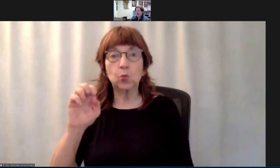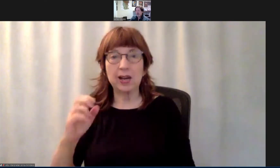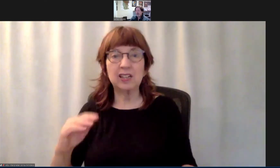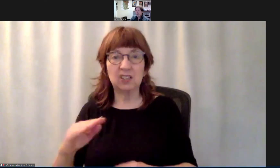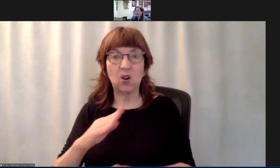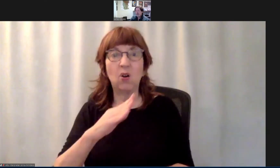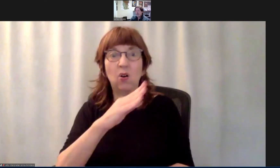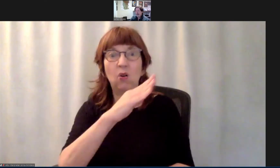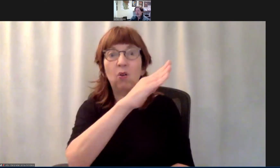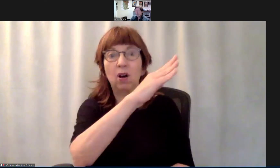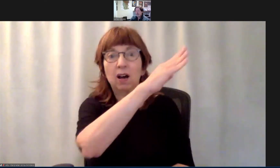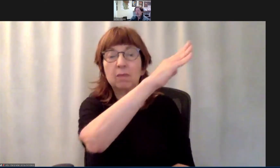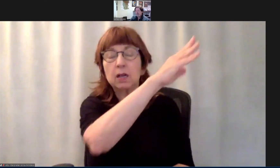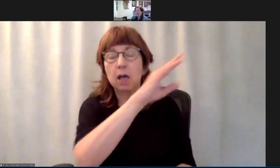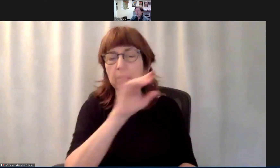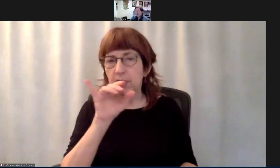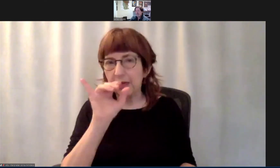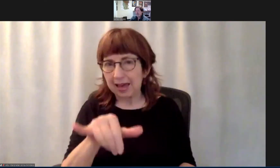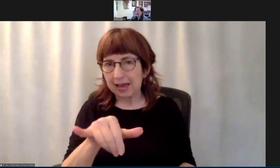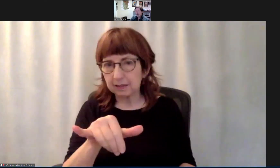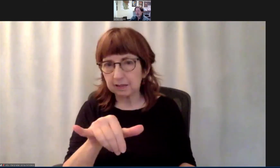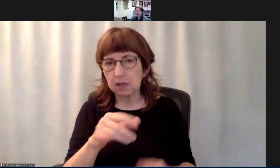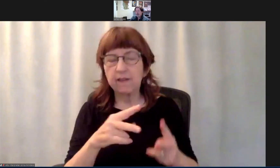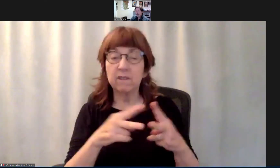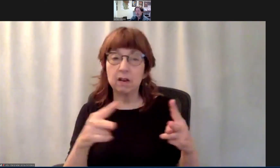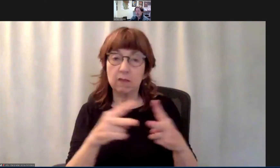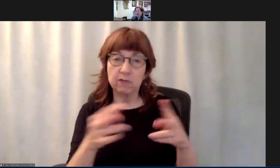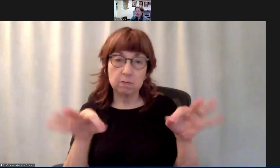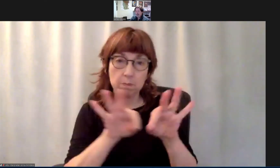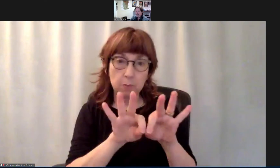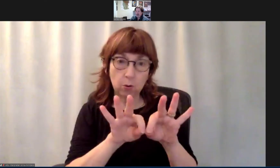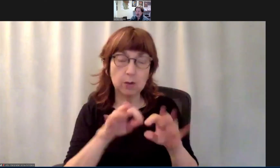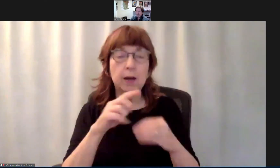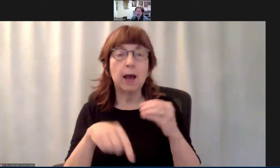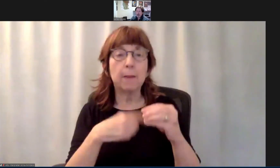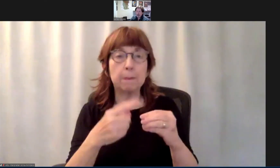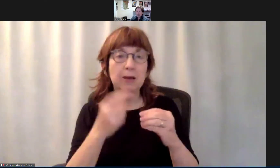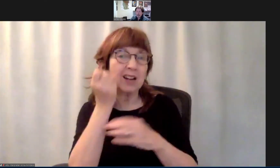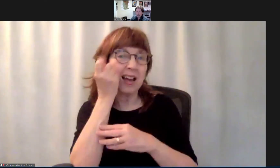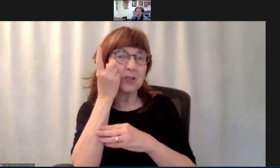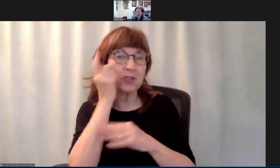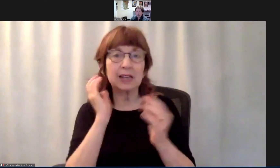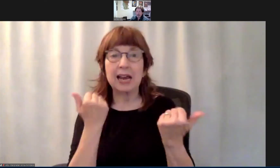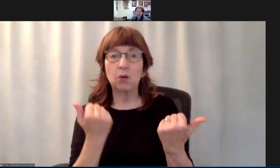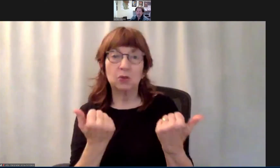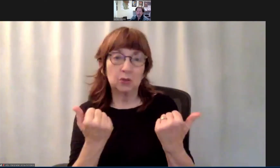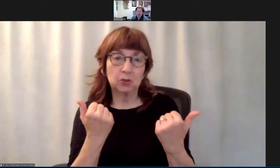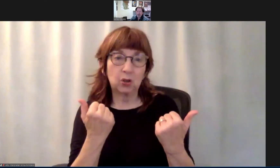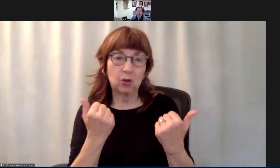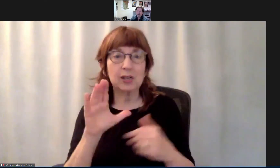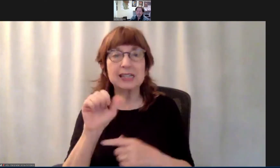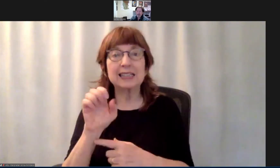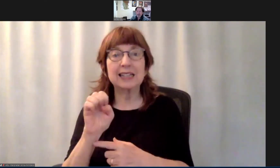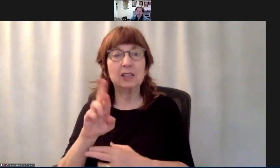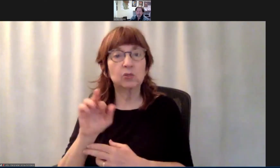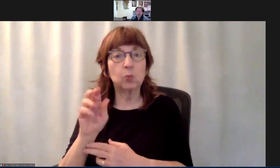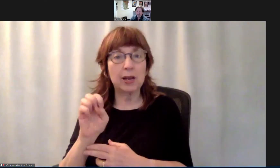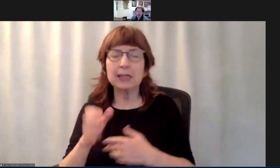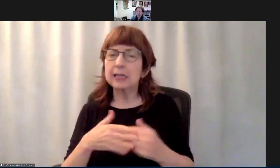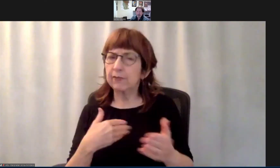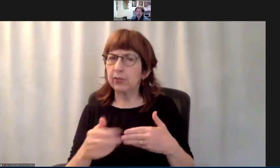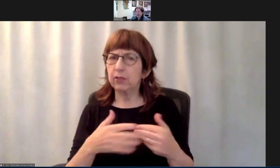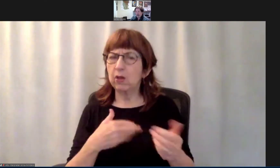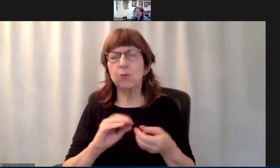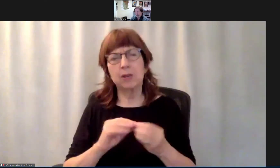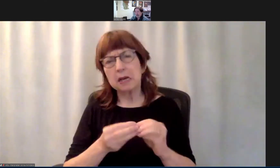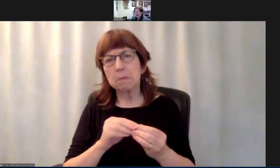significantly, that is really very, very important in terms of understanding our current case rate. So even though the numbers